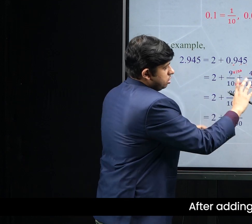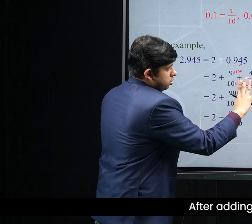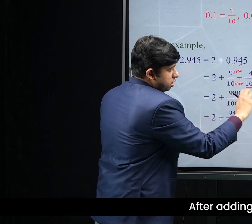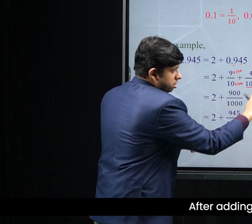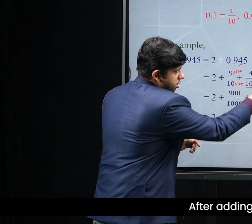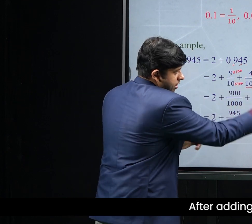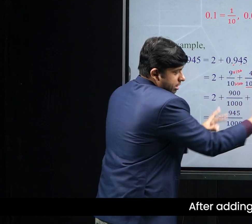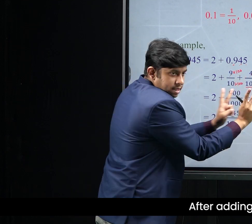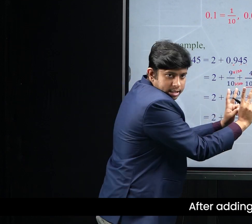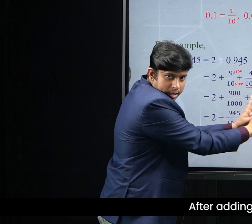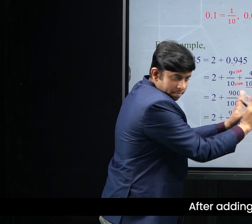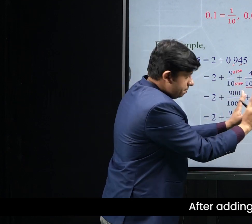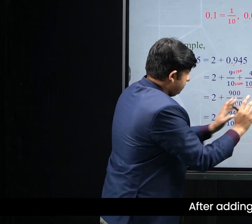After adding, we get 2 plus